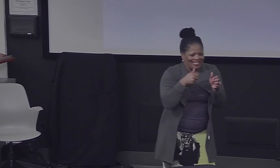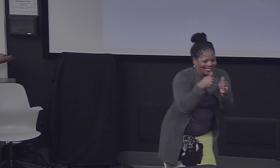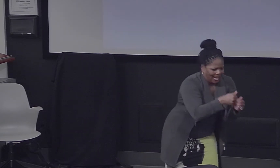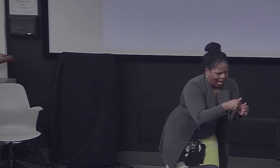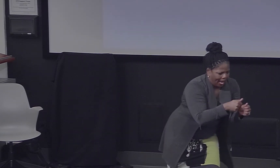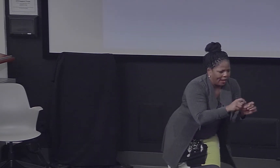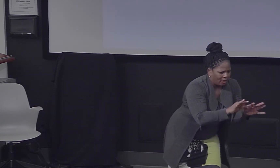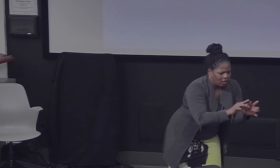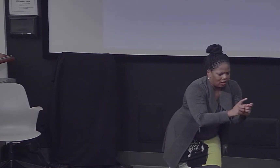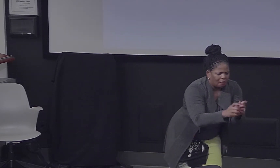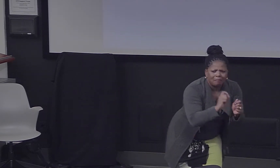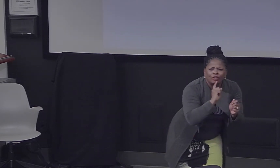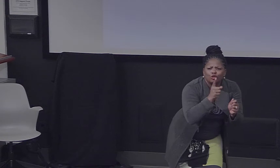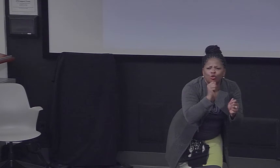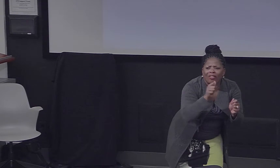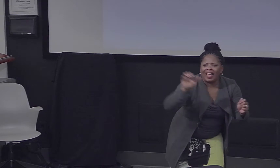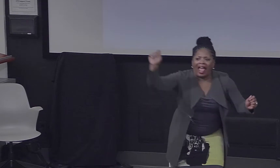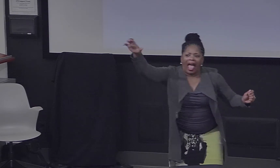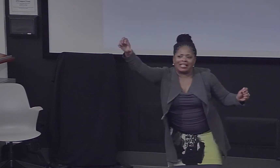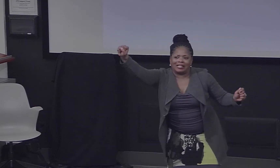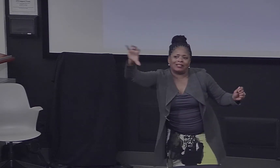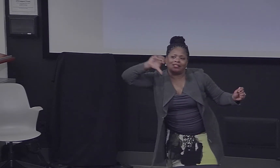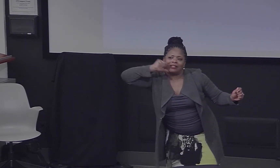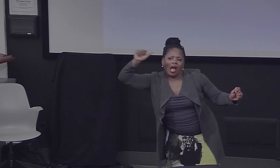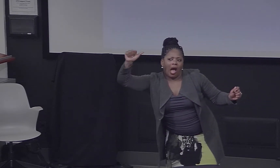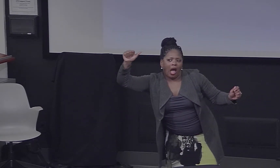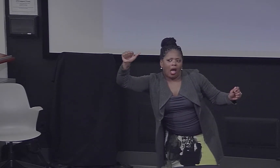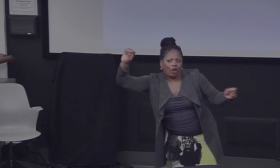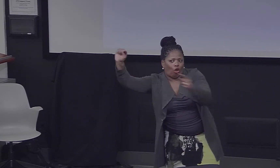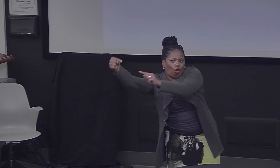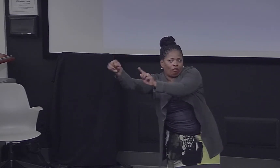As an interpreting profession, we have failed to acknowledge that fact.